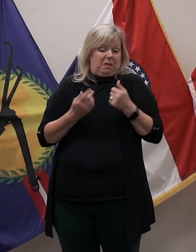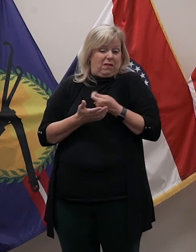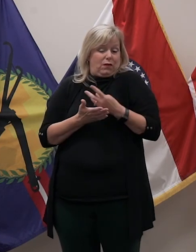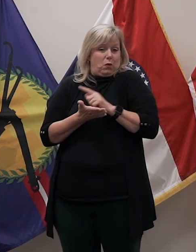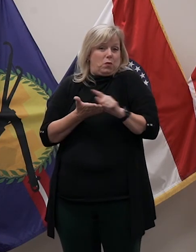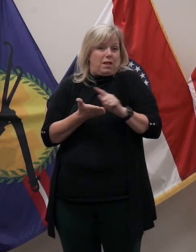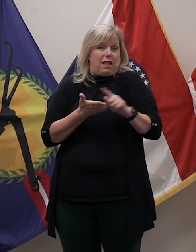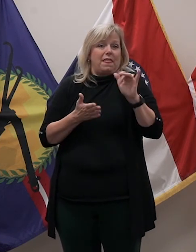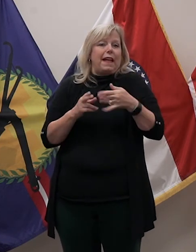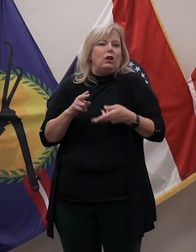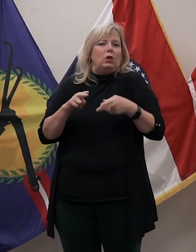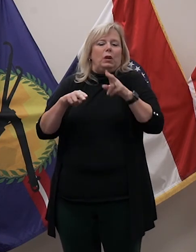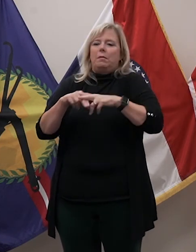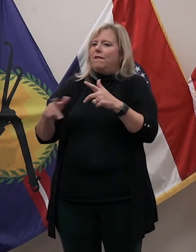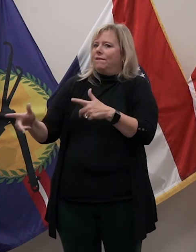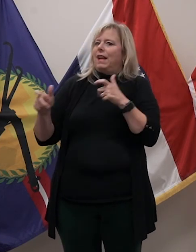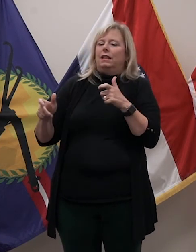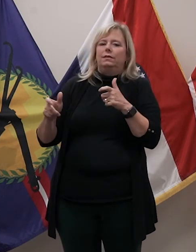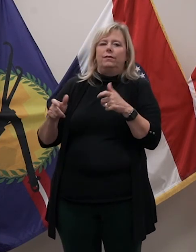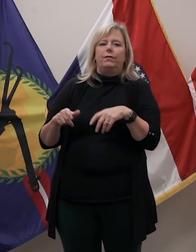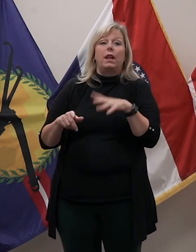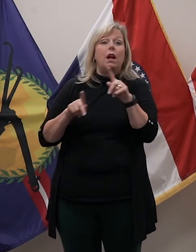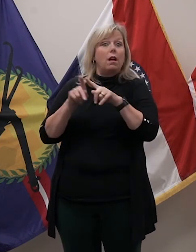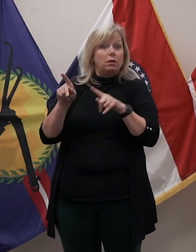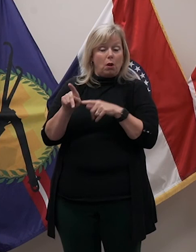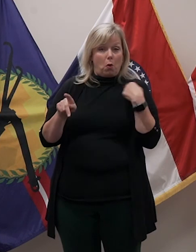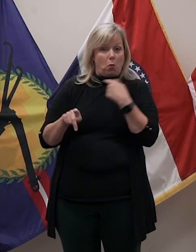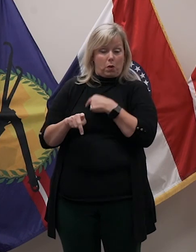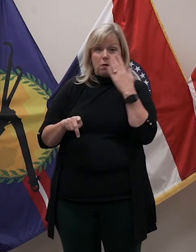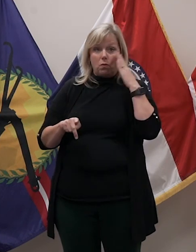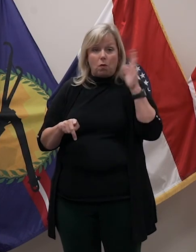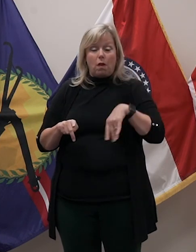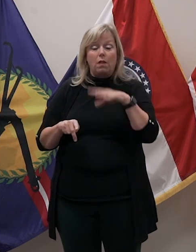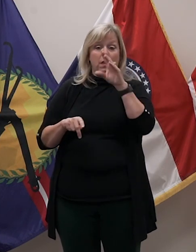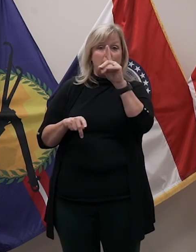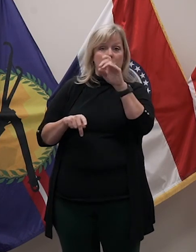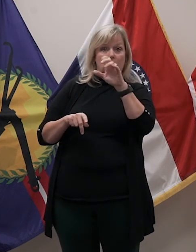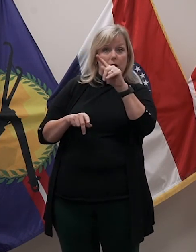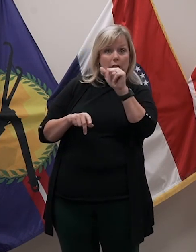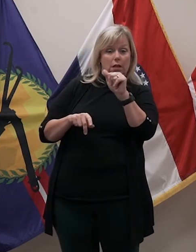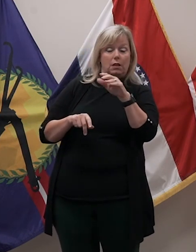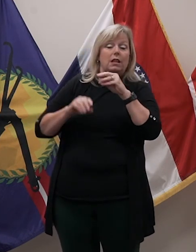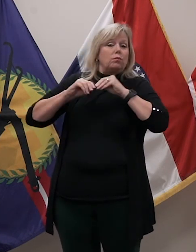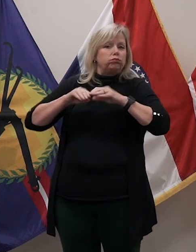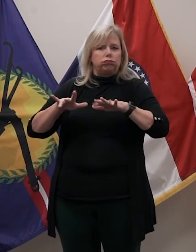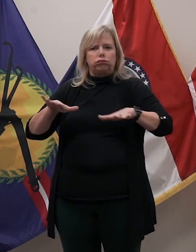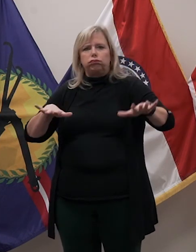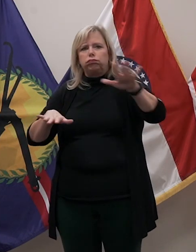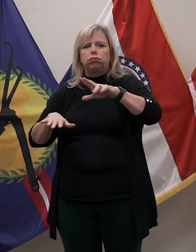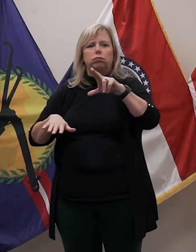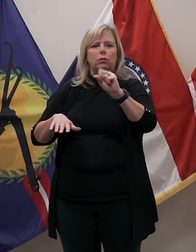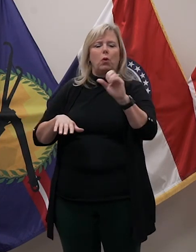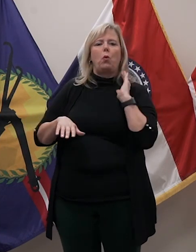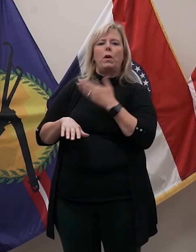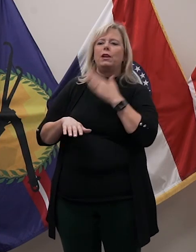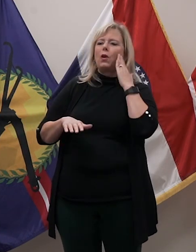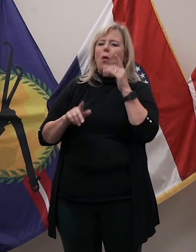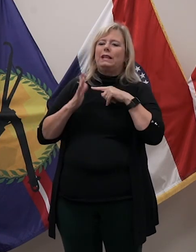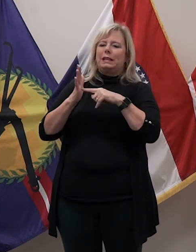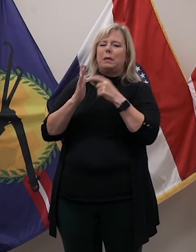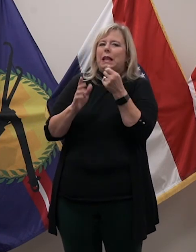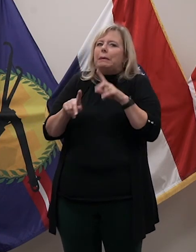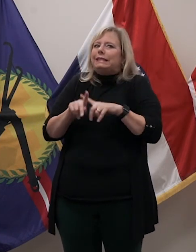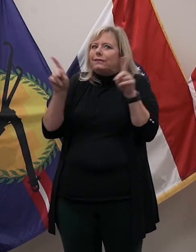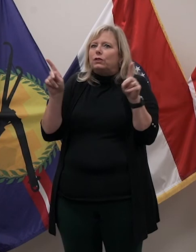that is increasing rapidly. In addition, we know the Delta variant is sweeping the country. We know the symptoms are a little bit